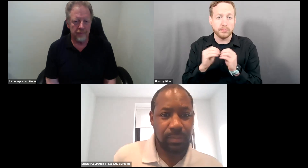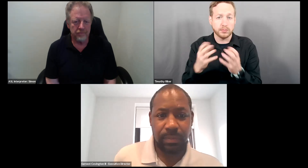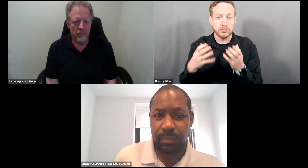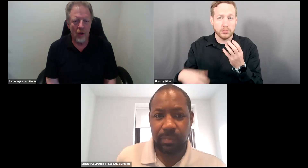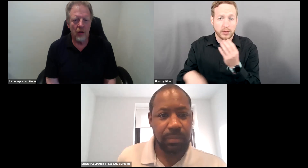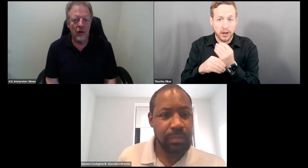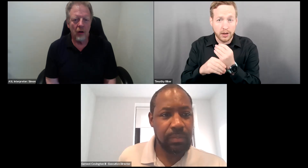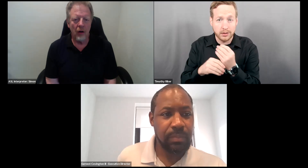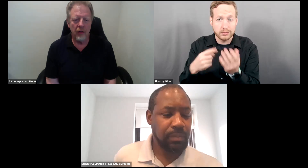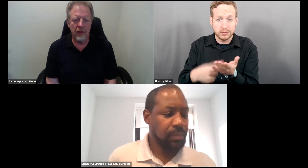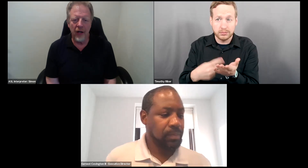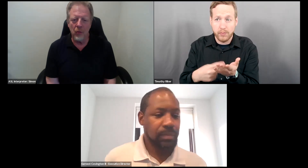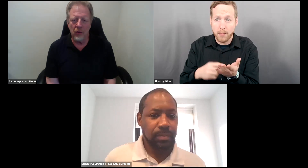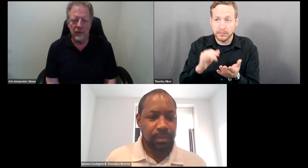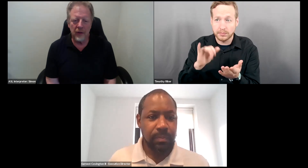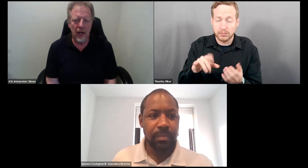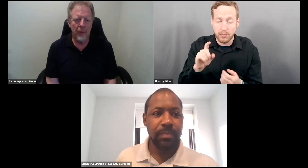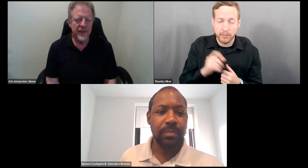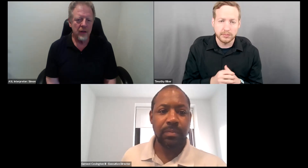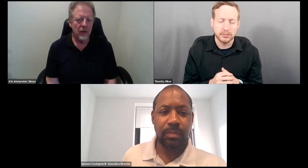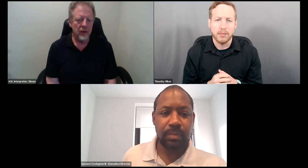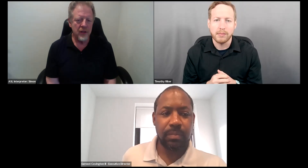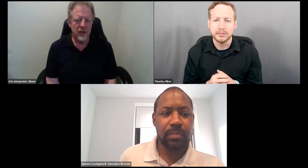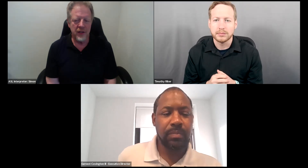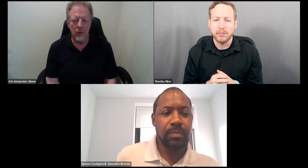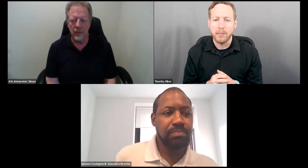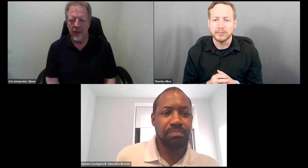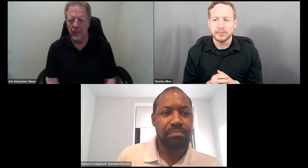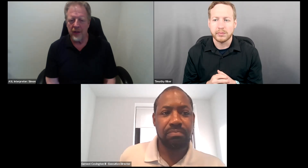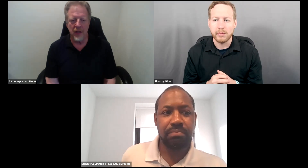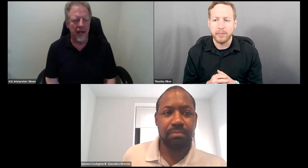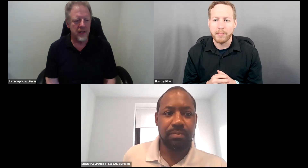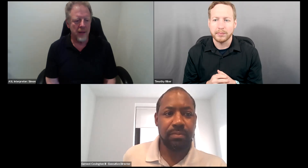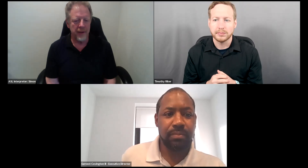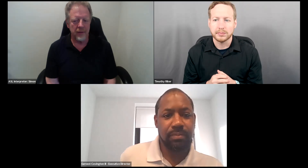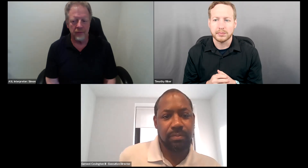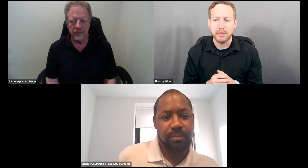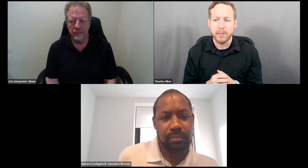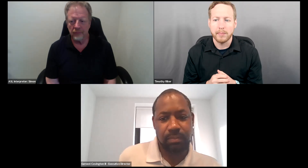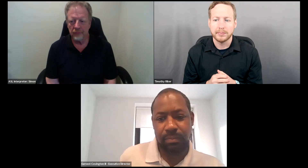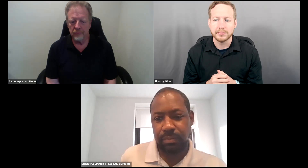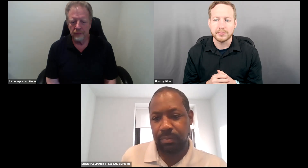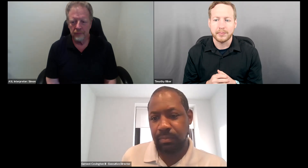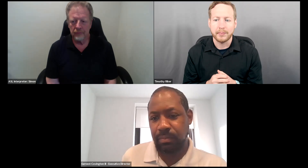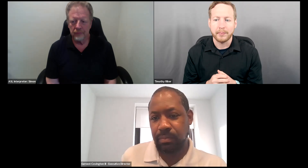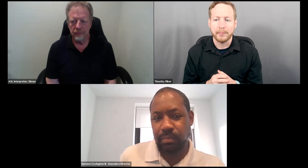Hour. Are there any more comments or discussions that wanted to take place on that topic?